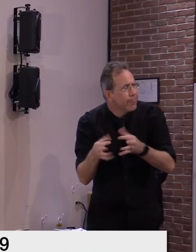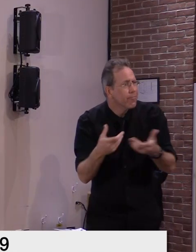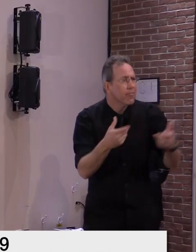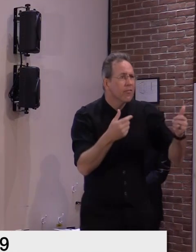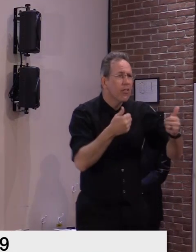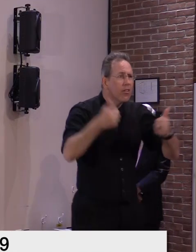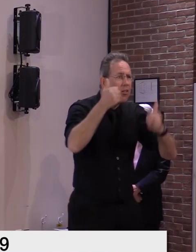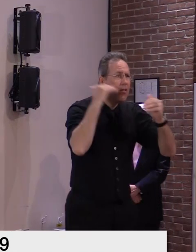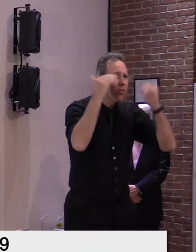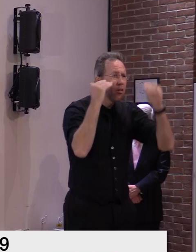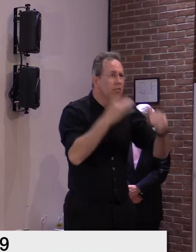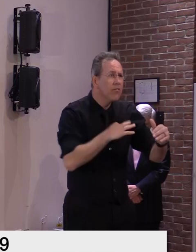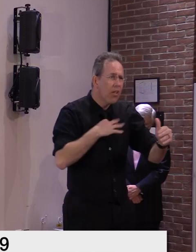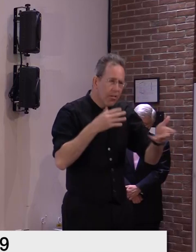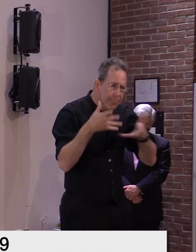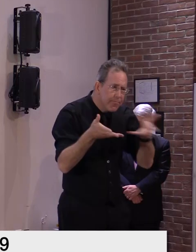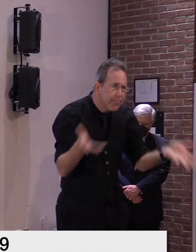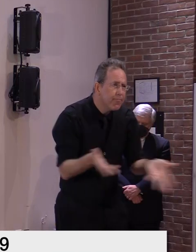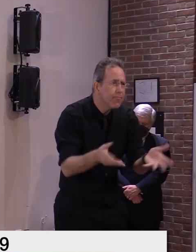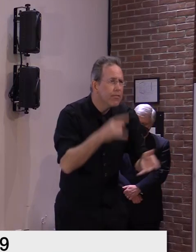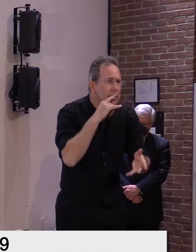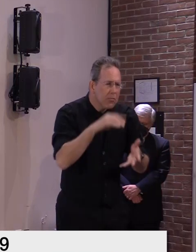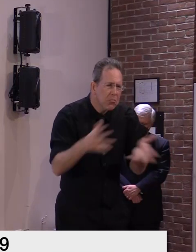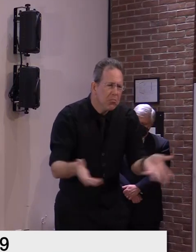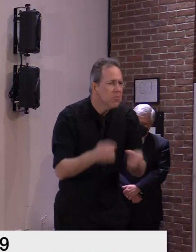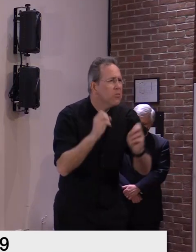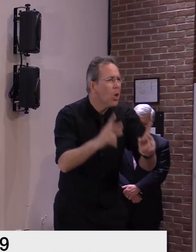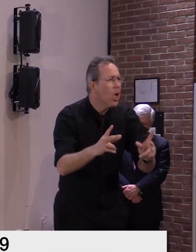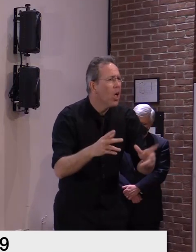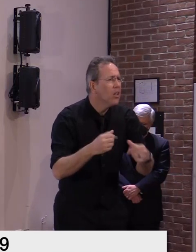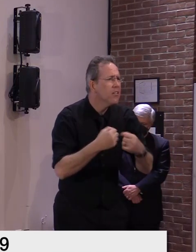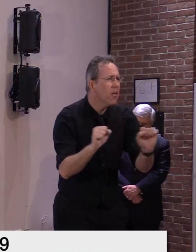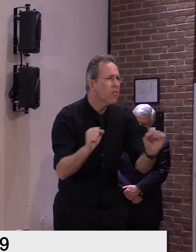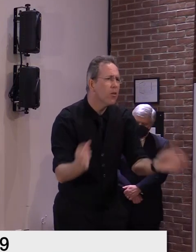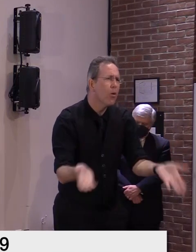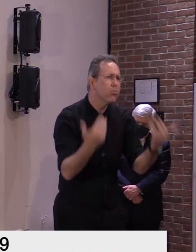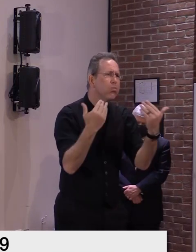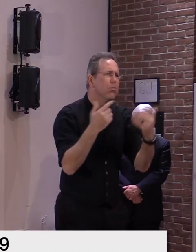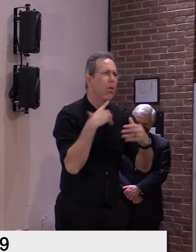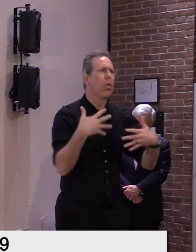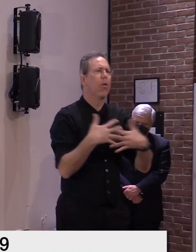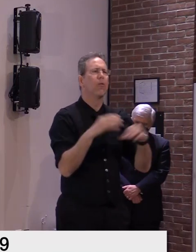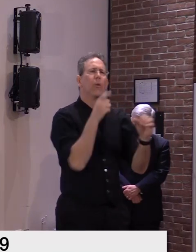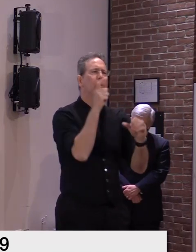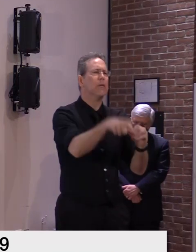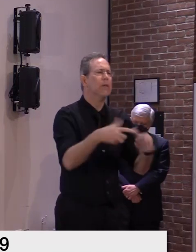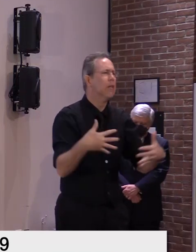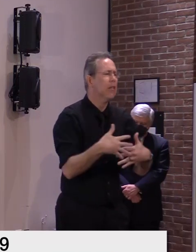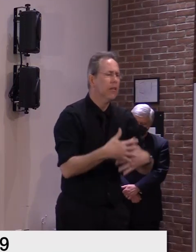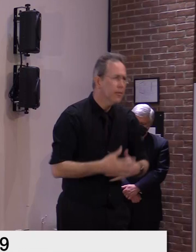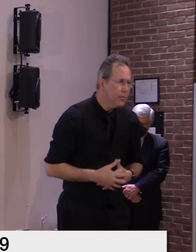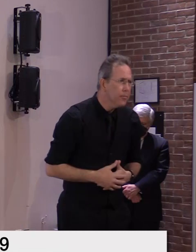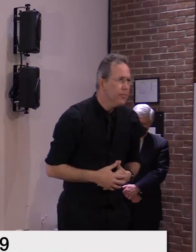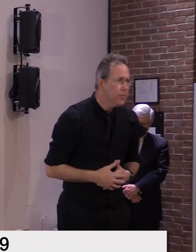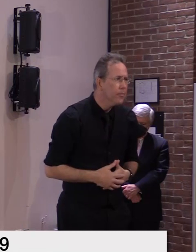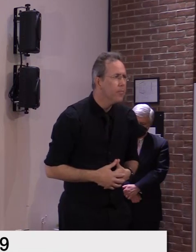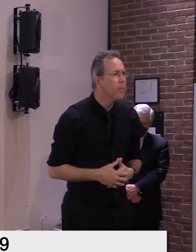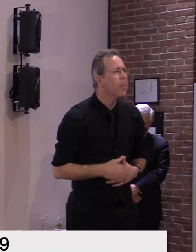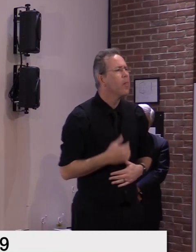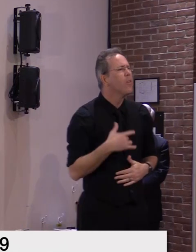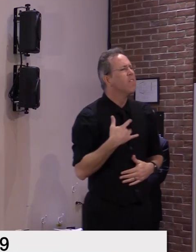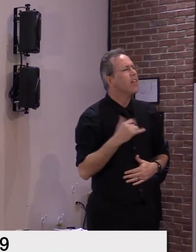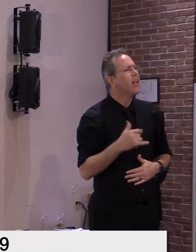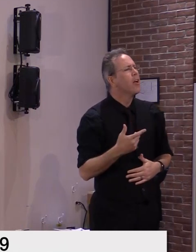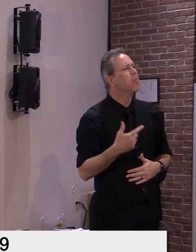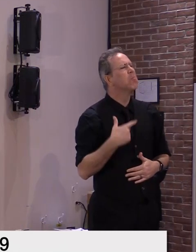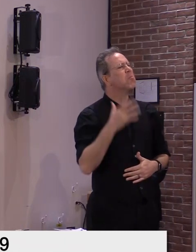help reassure them. We think that the way we've actually structured our recovery plan, this will actually naturally occur because we are focusing on